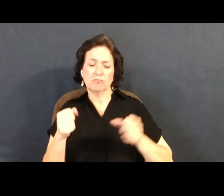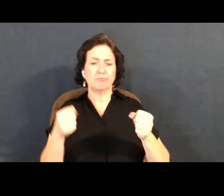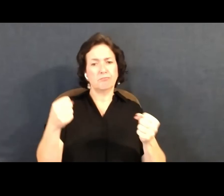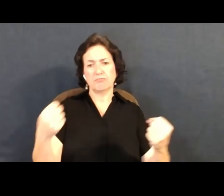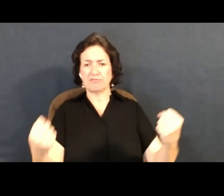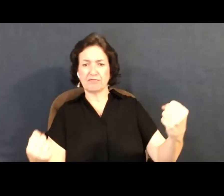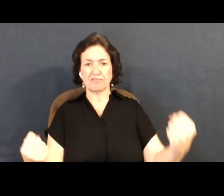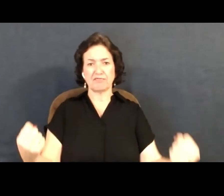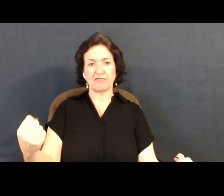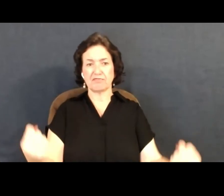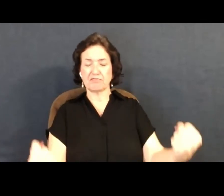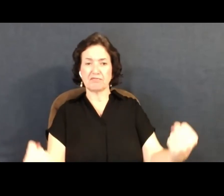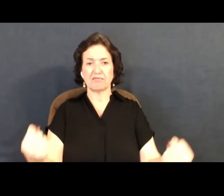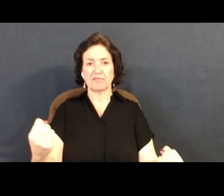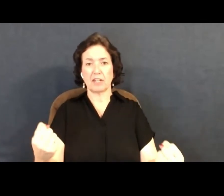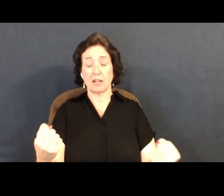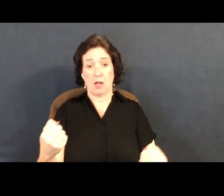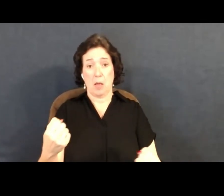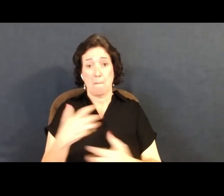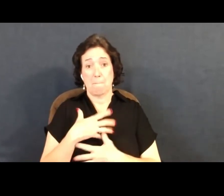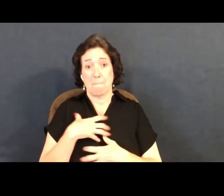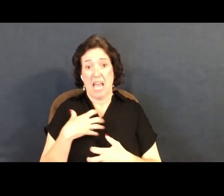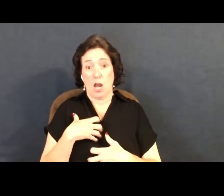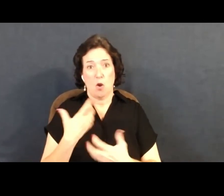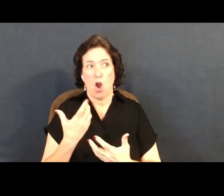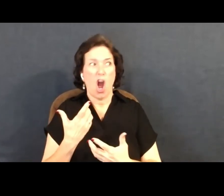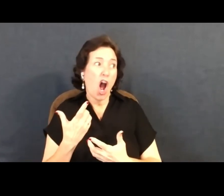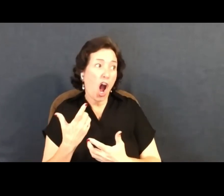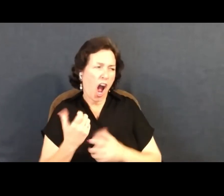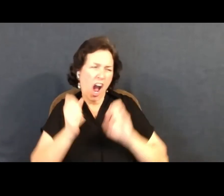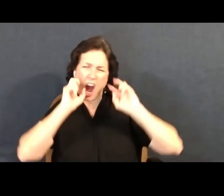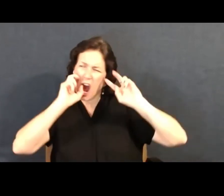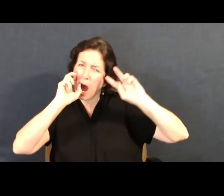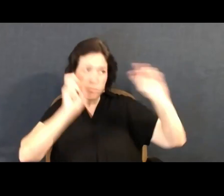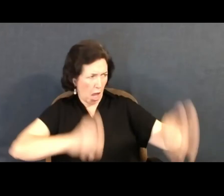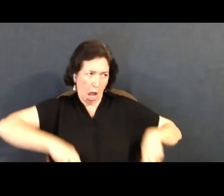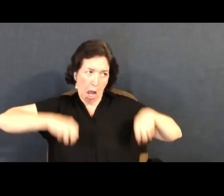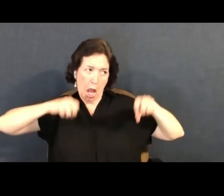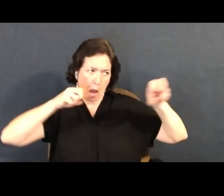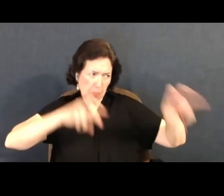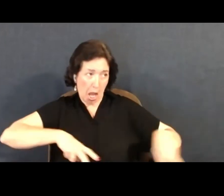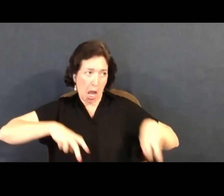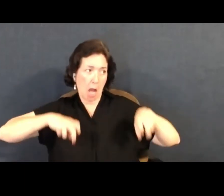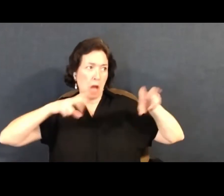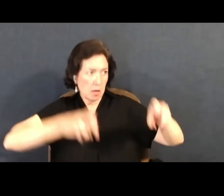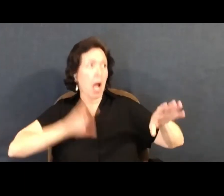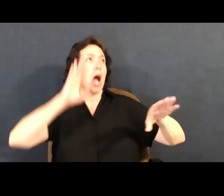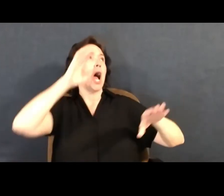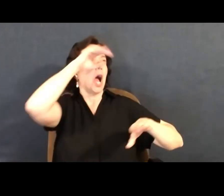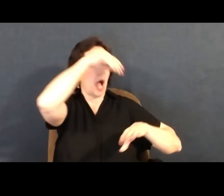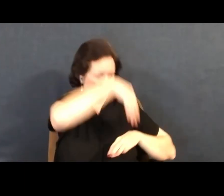And old Bear took off across that yard. Took off across that yard and across the road and down the